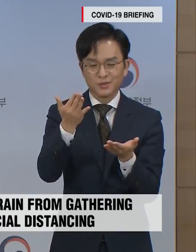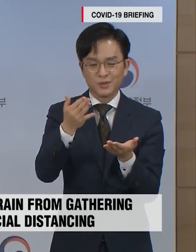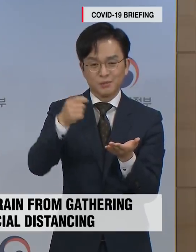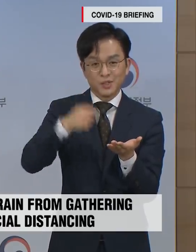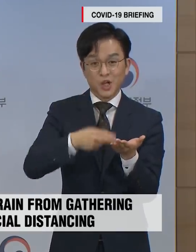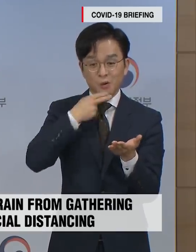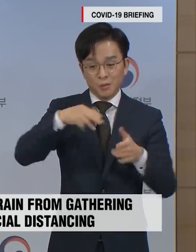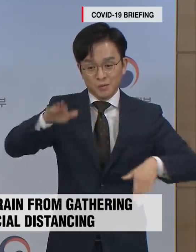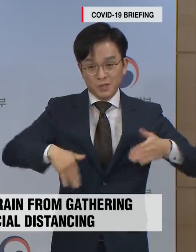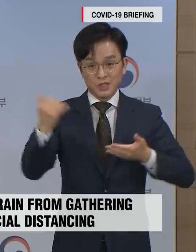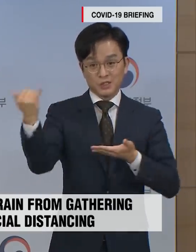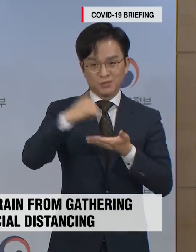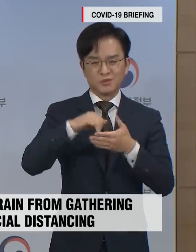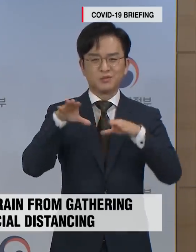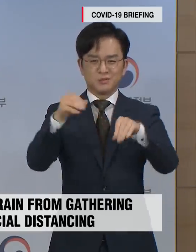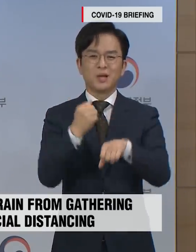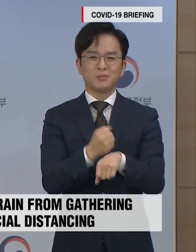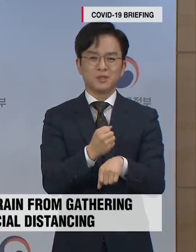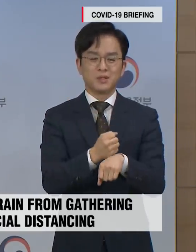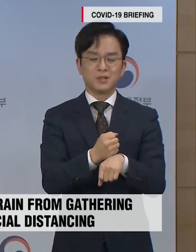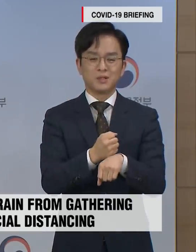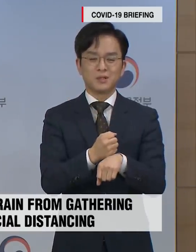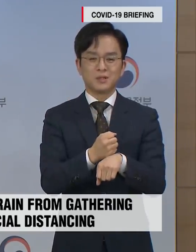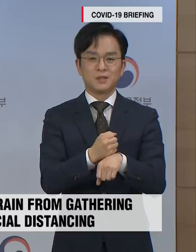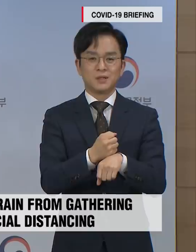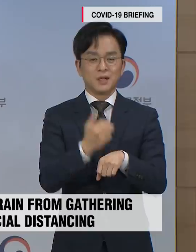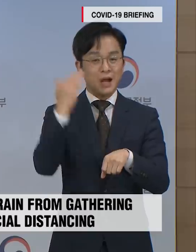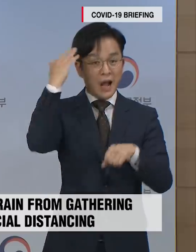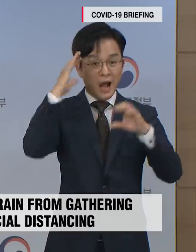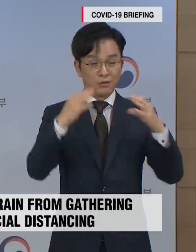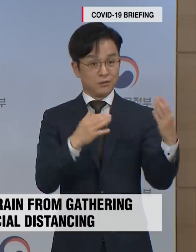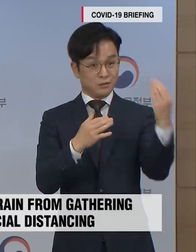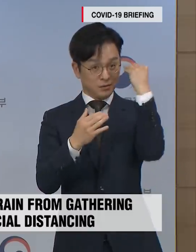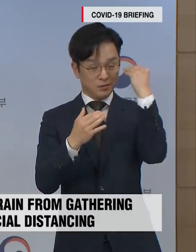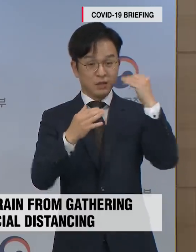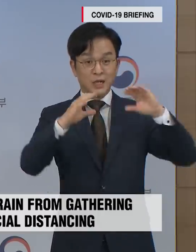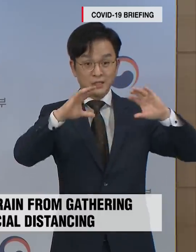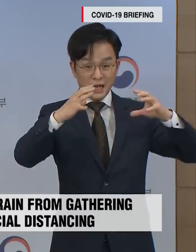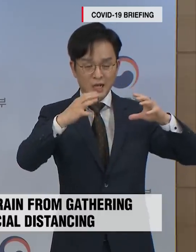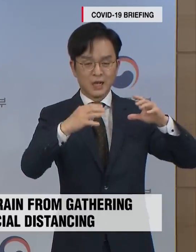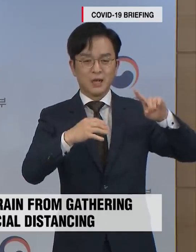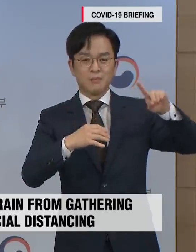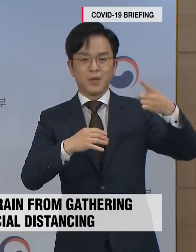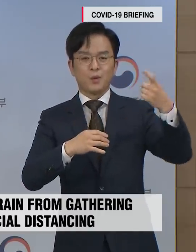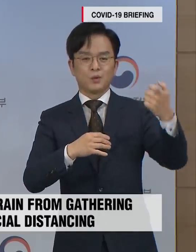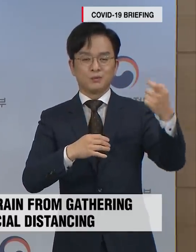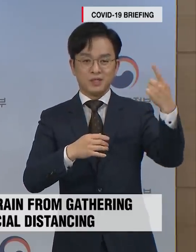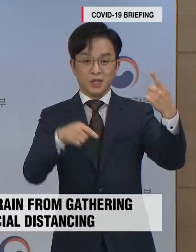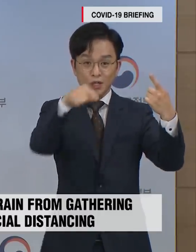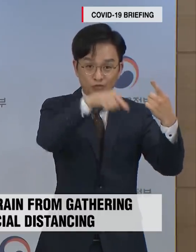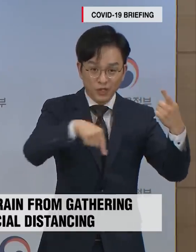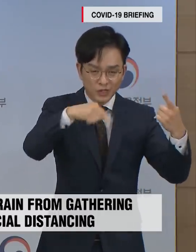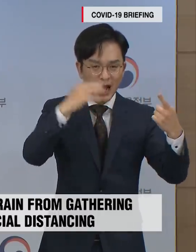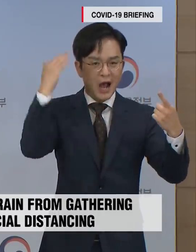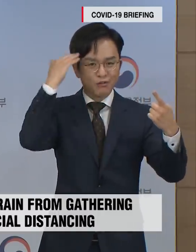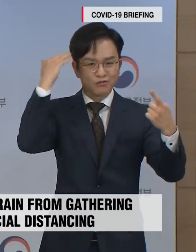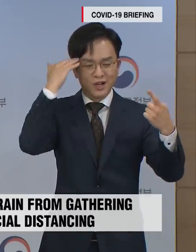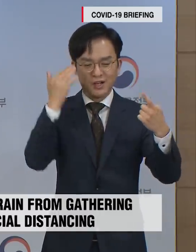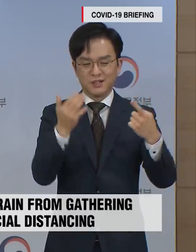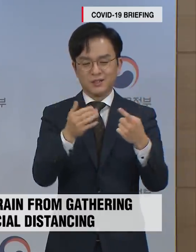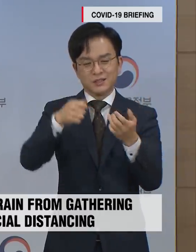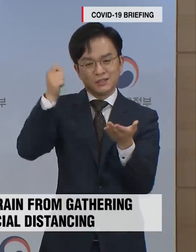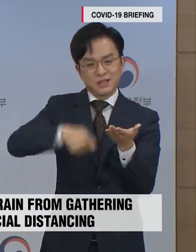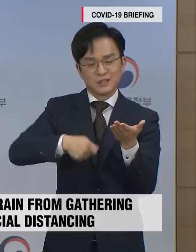a similar measures applied. So for 151 countries that have banned the